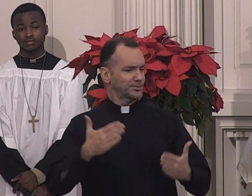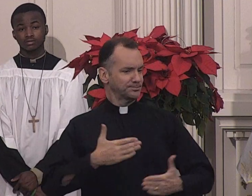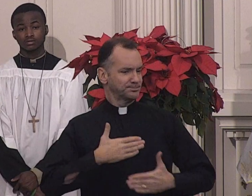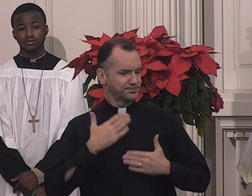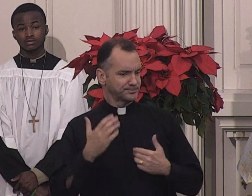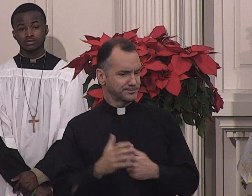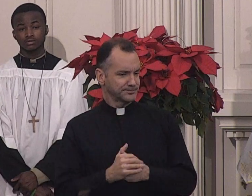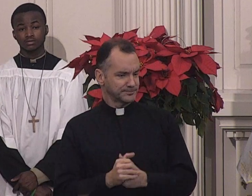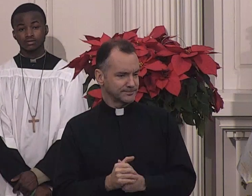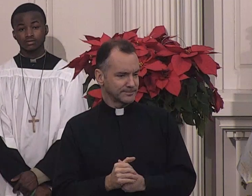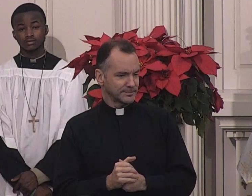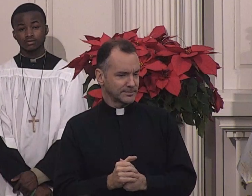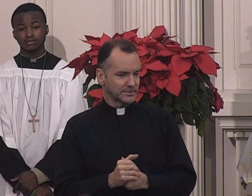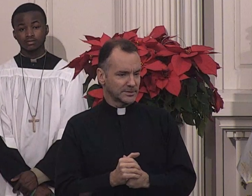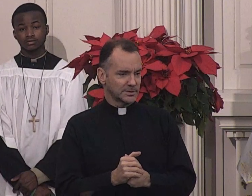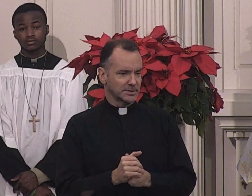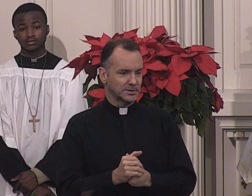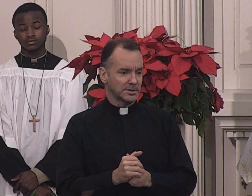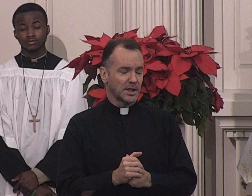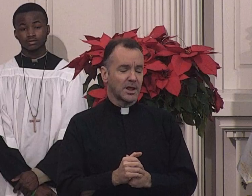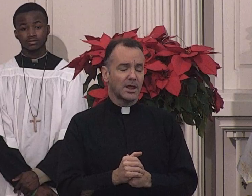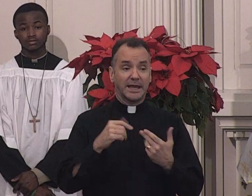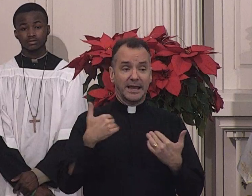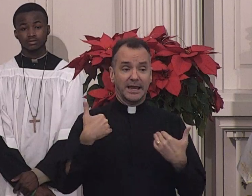welcome. The more, the merrier.